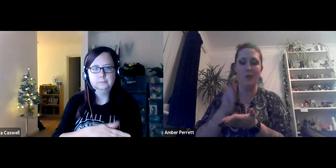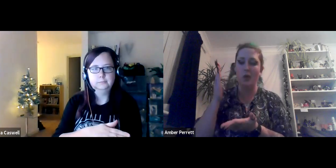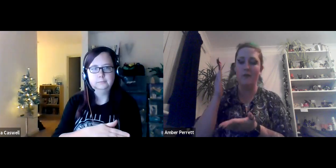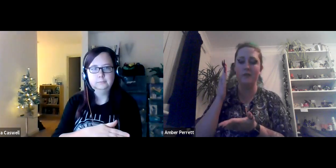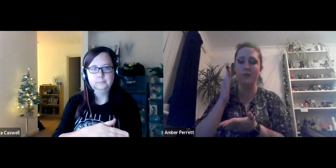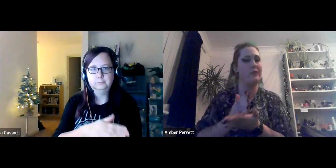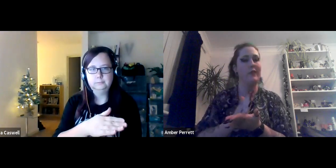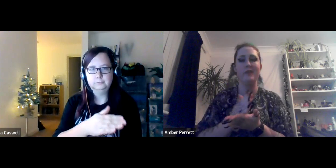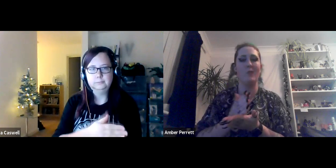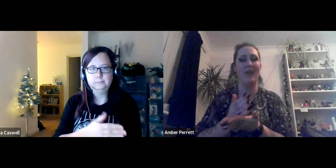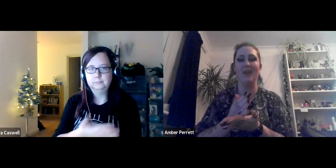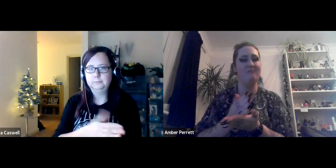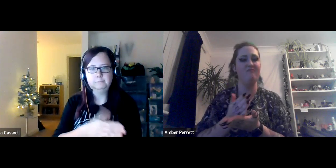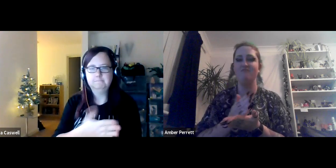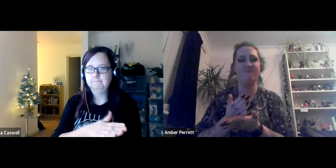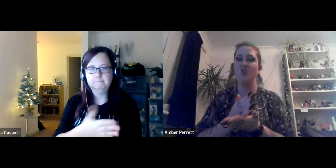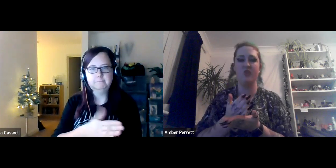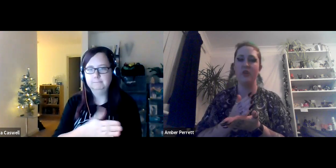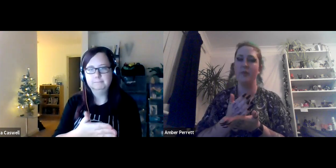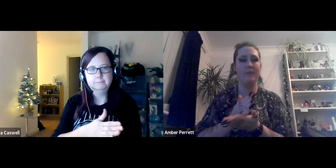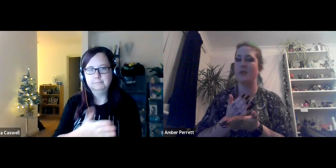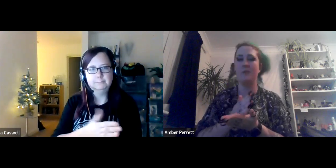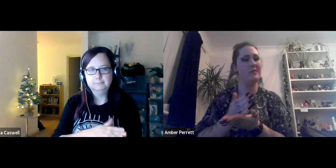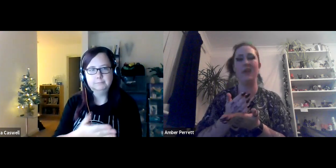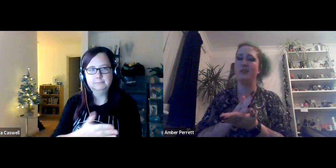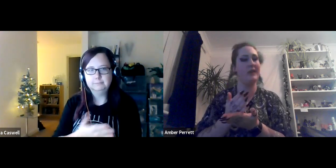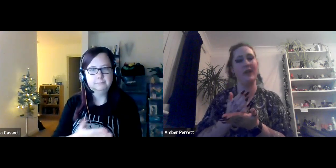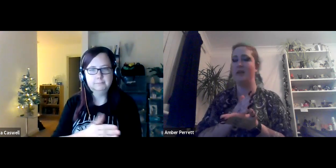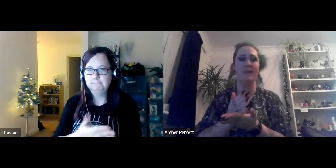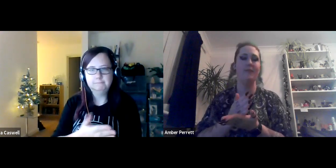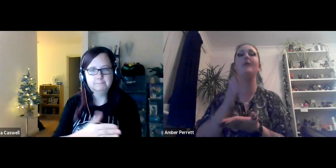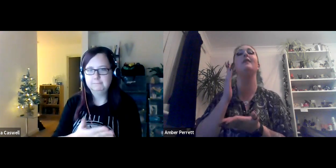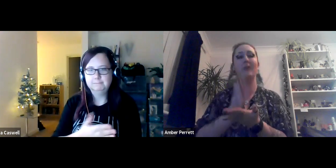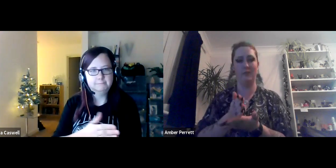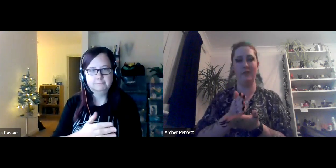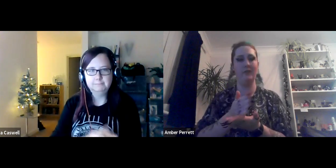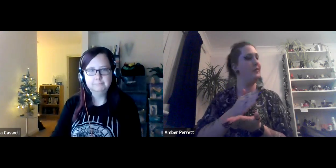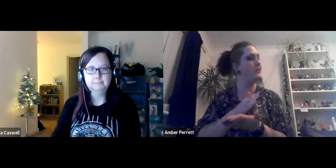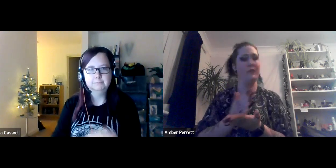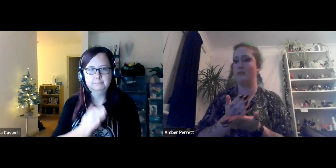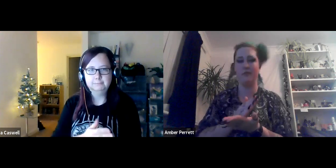Or if it's not true, you just wiggle it. Not true. Because I suppose it's like you're shaking your head. So true, not true.